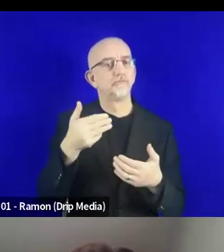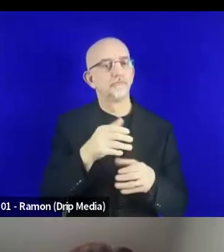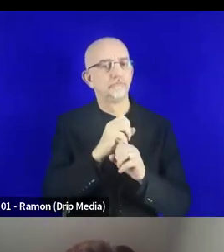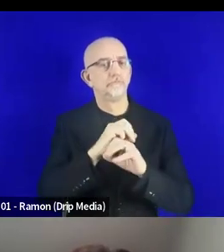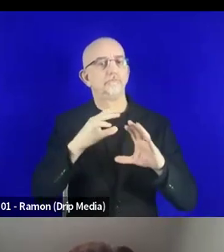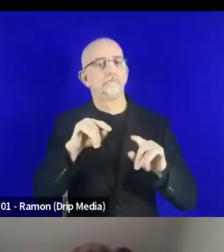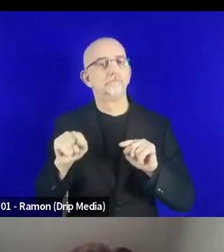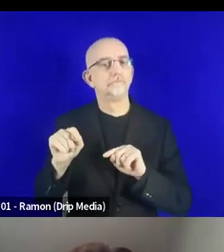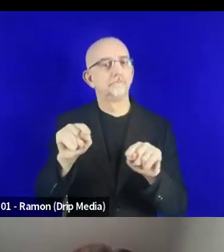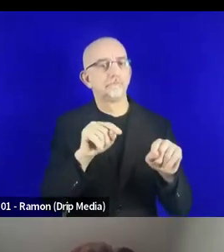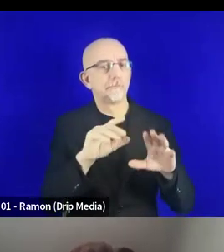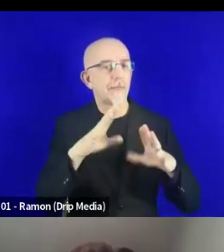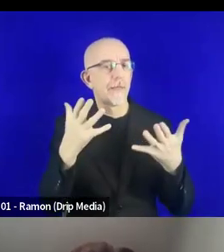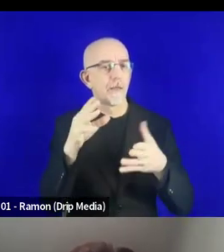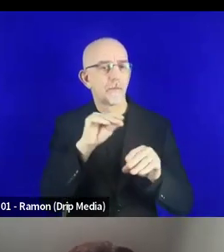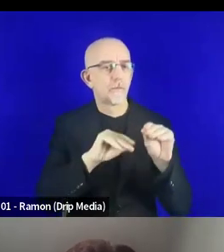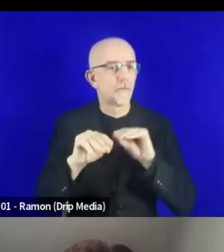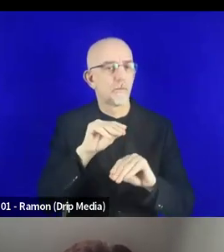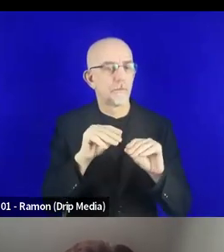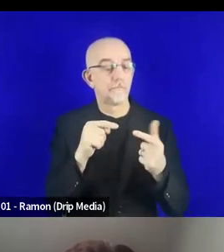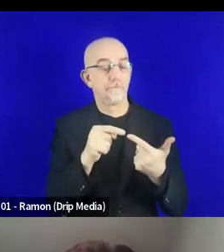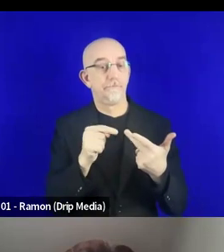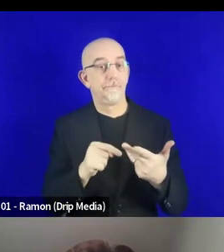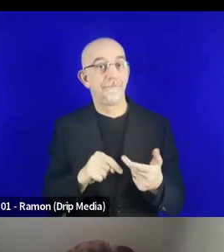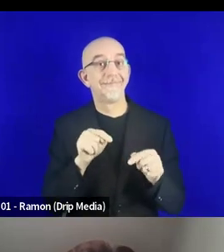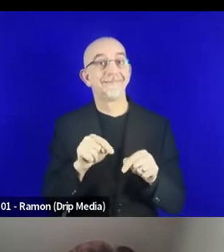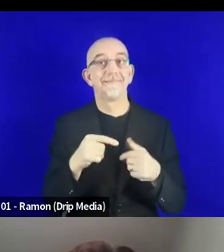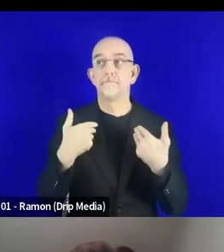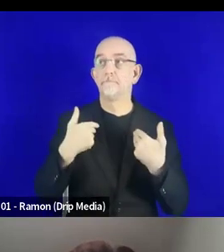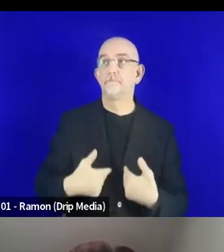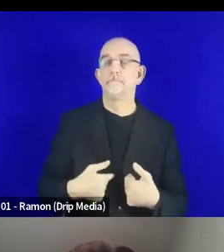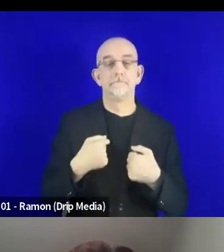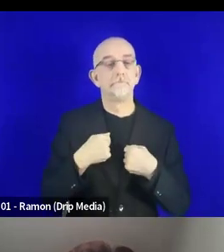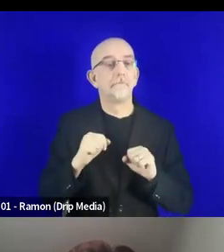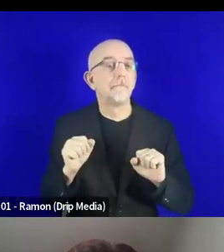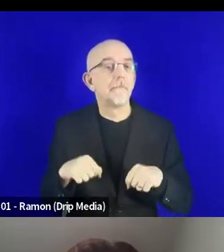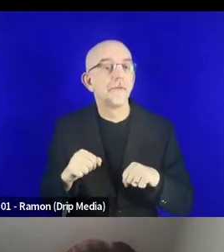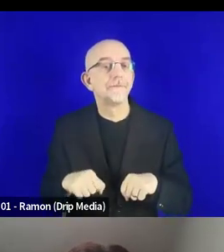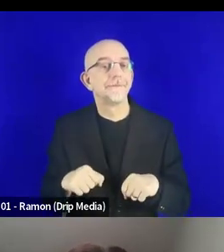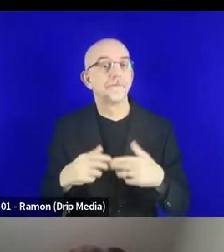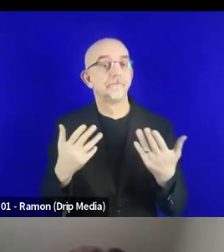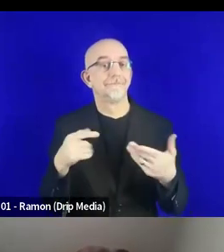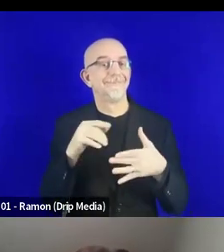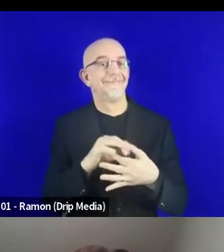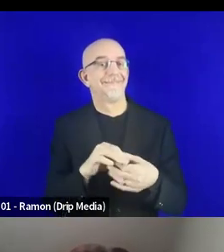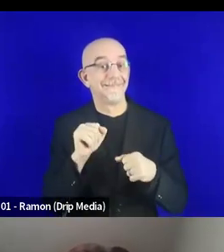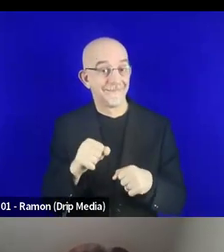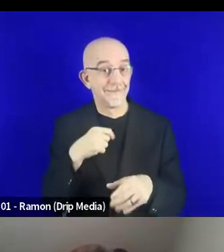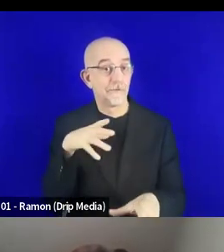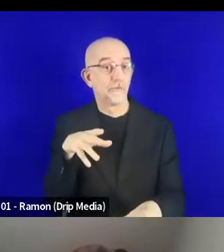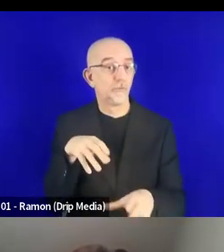work at the community level and at the local government level to help an understanding of what